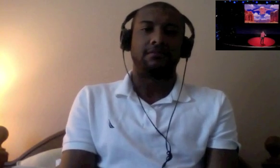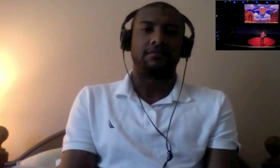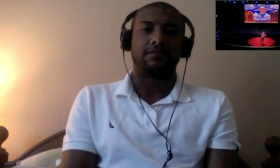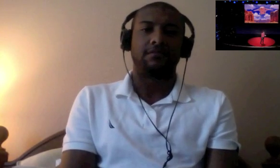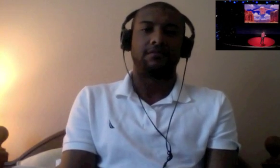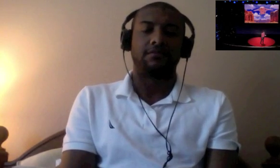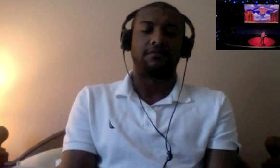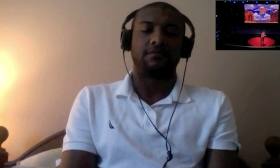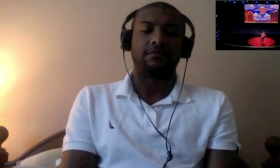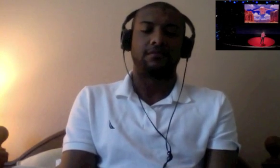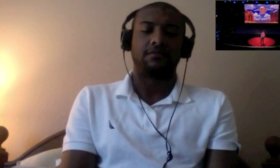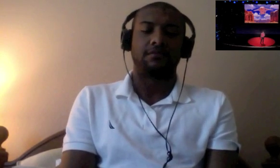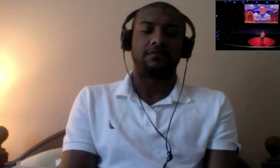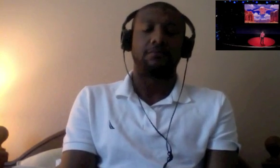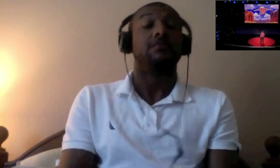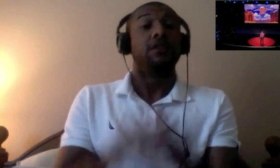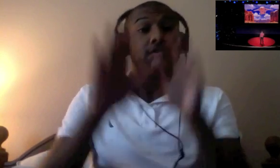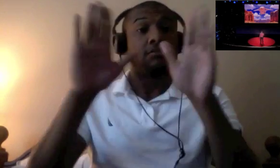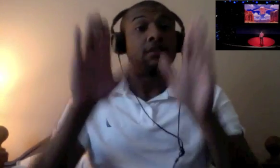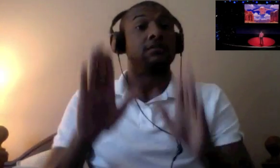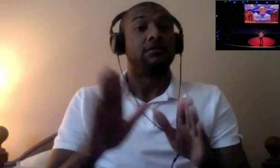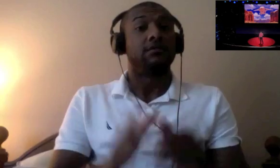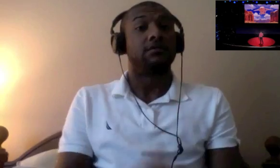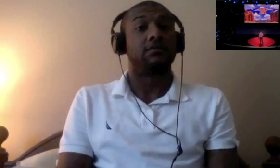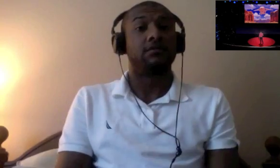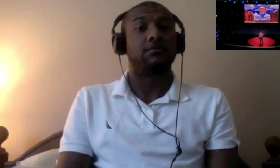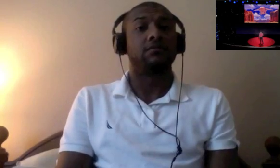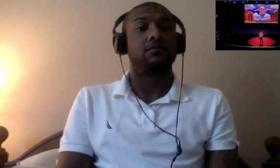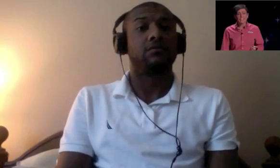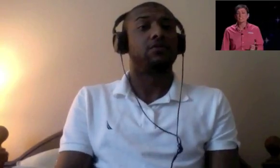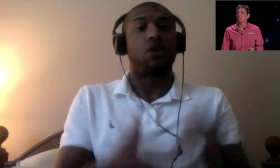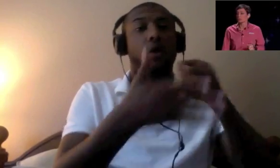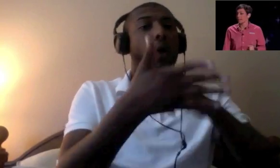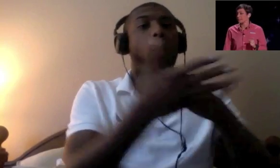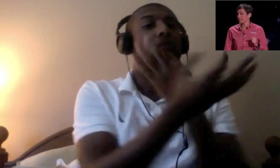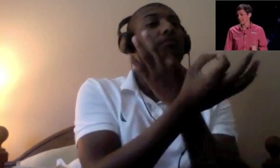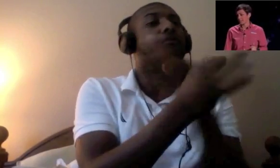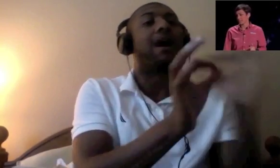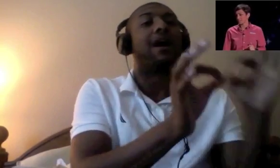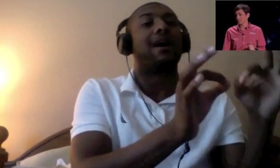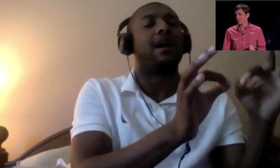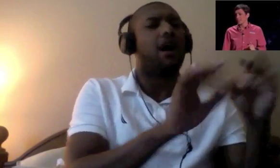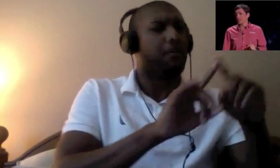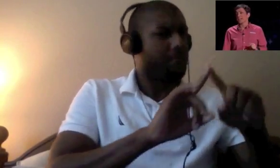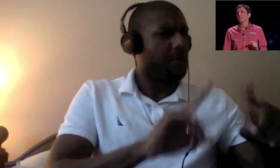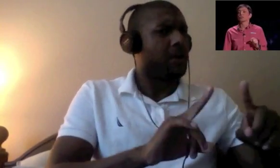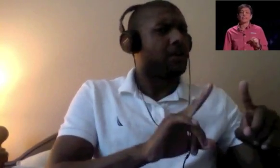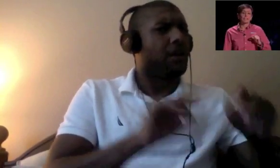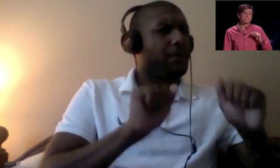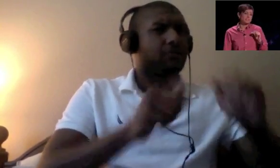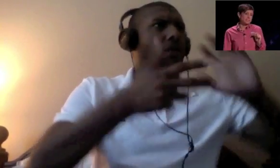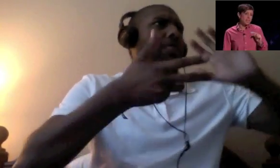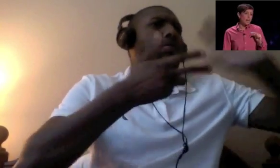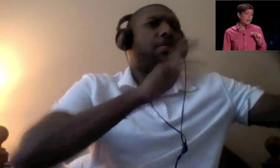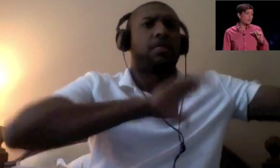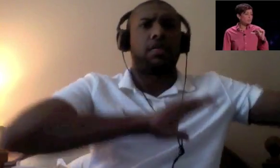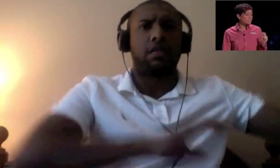While this is an incredible thing, this untethered artistic freedom, it can create chaos. It can